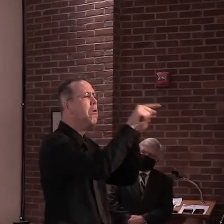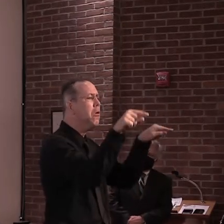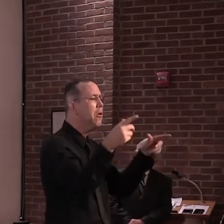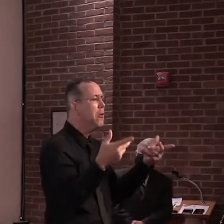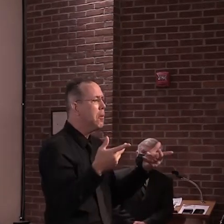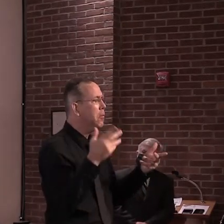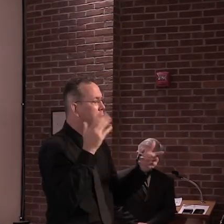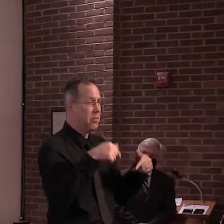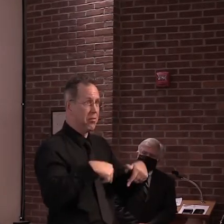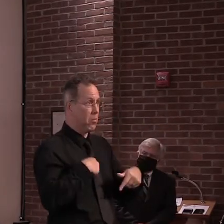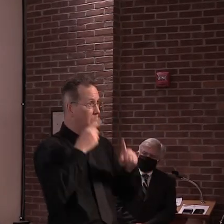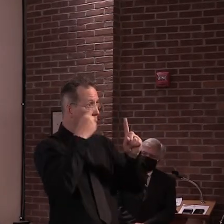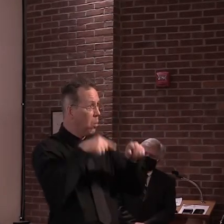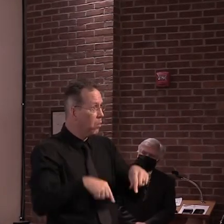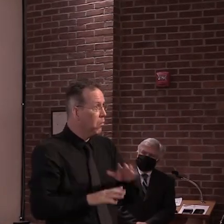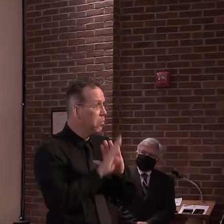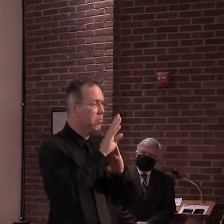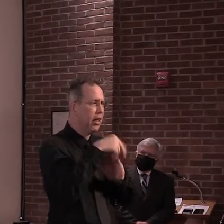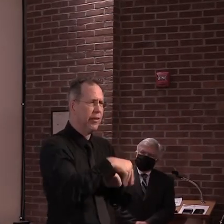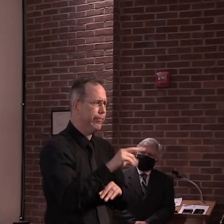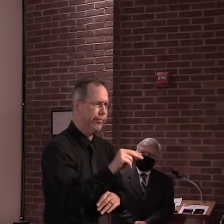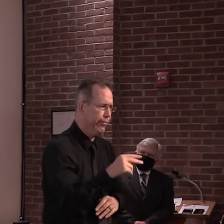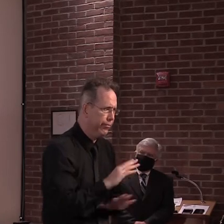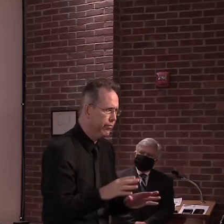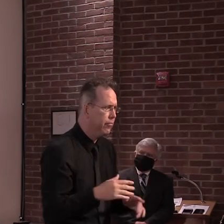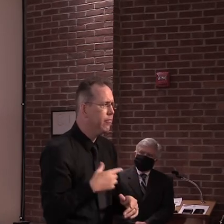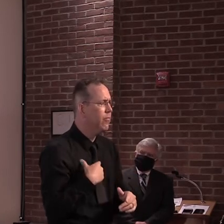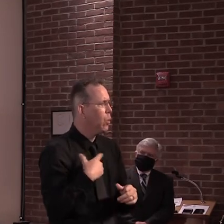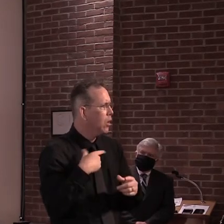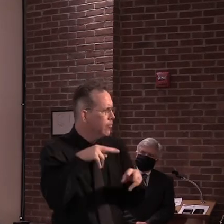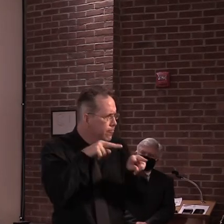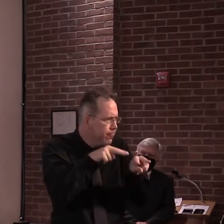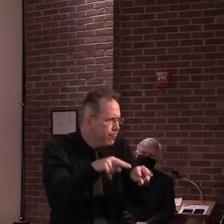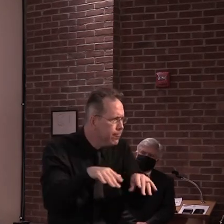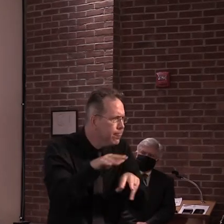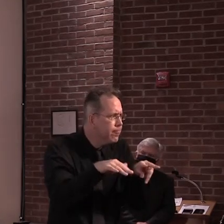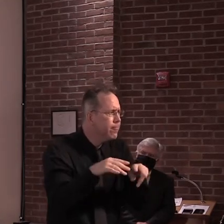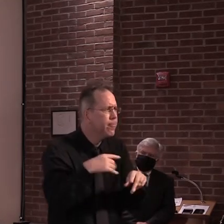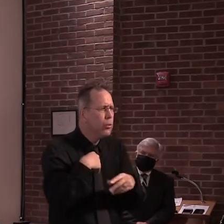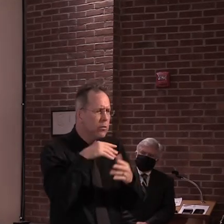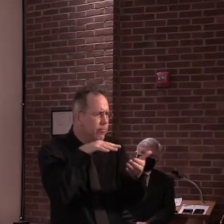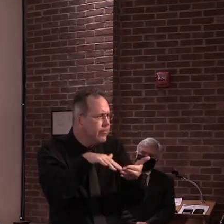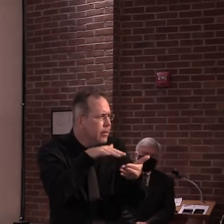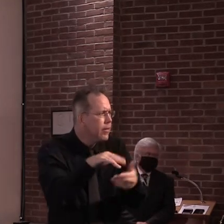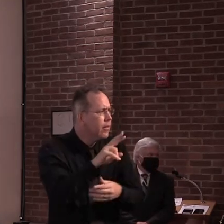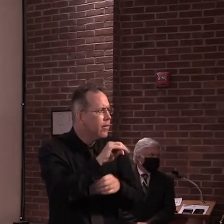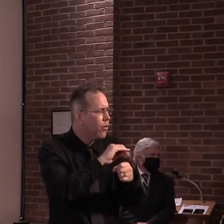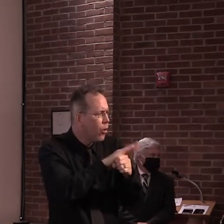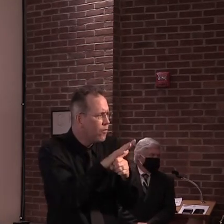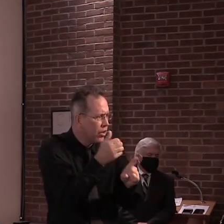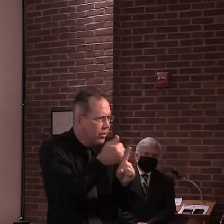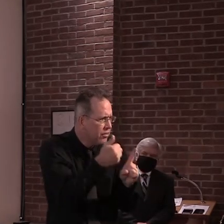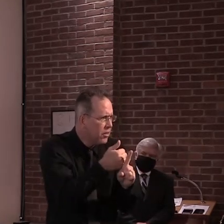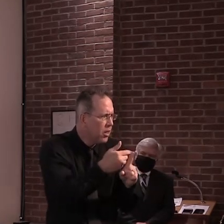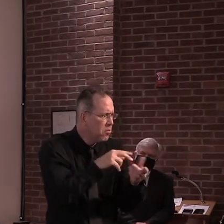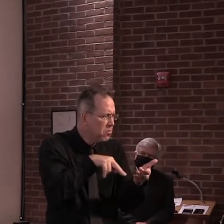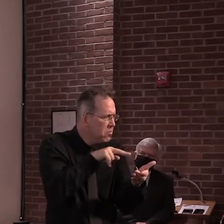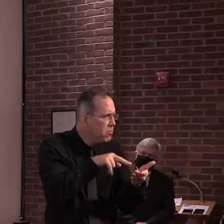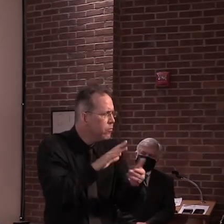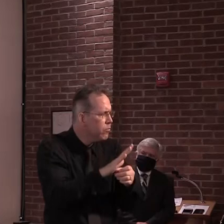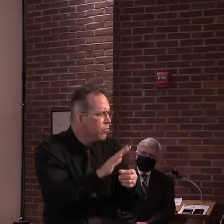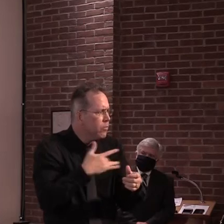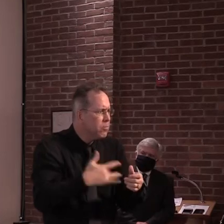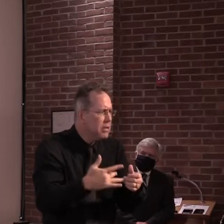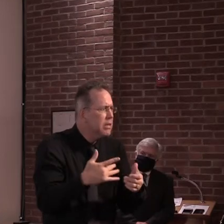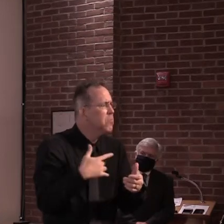of viruses, virology, feel that the resurgence will come after the summer. Some